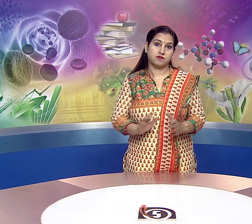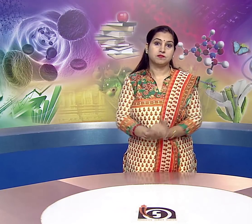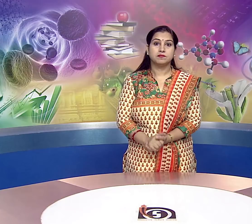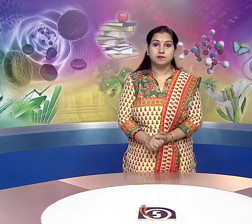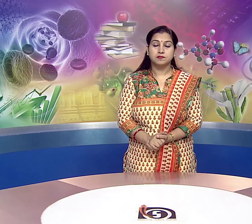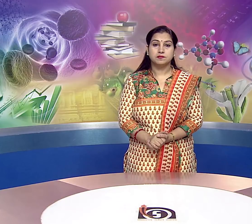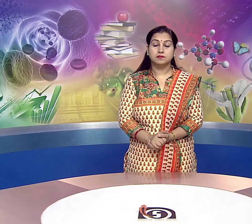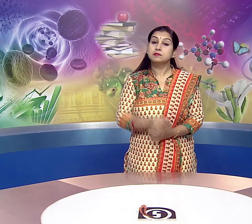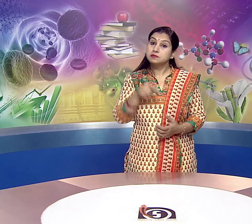and therefore